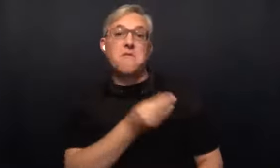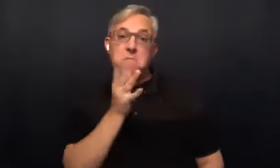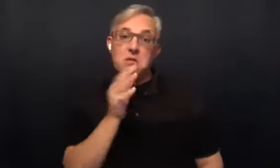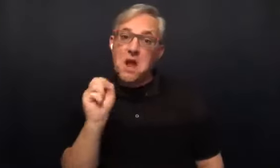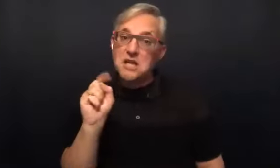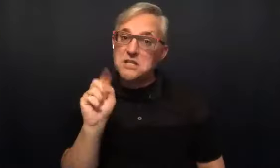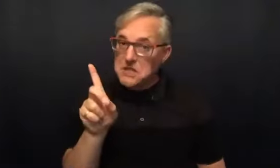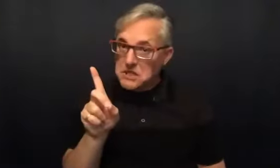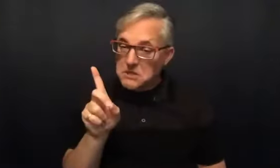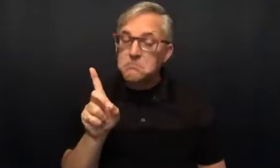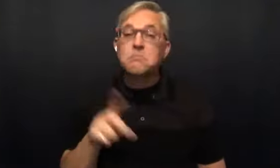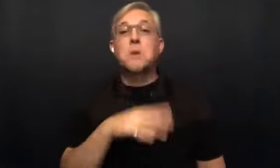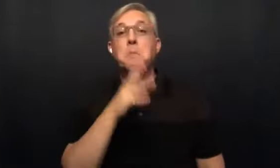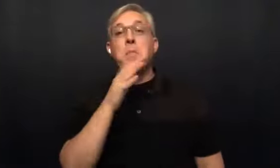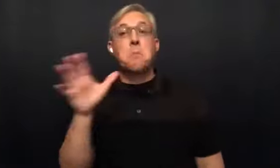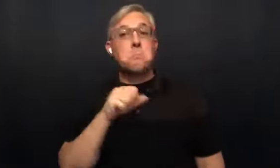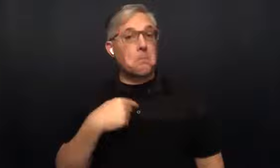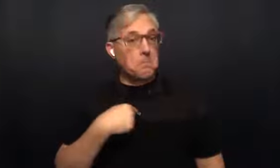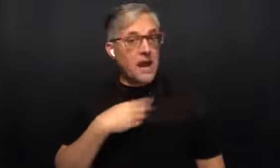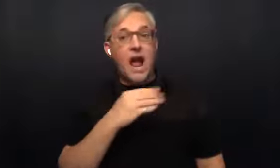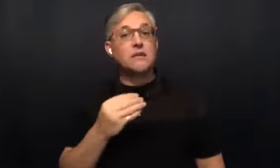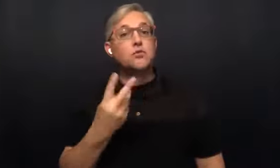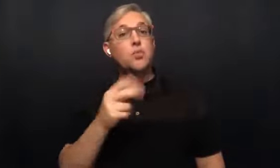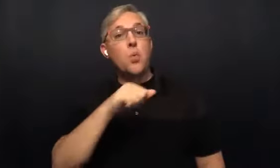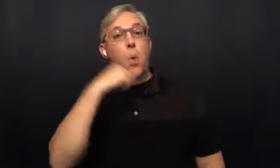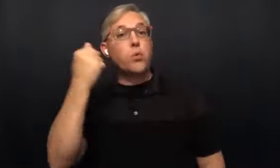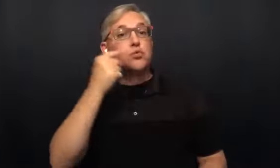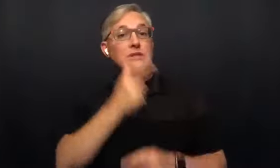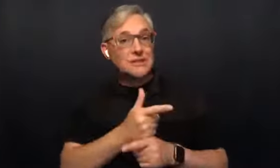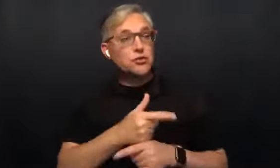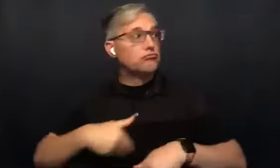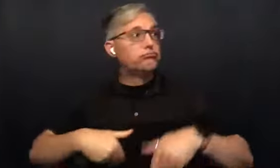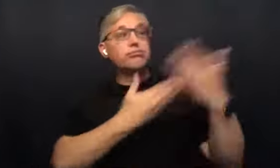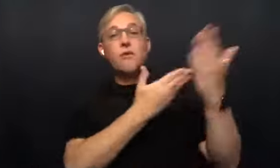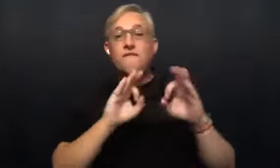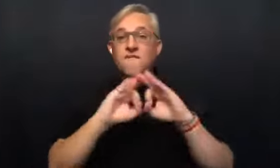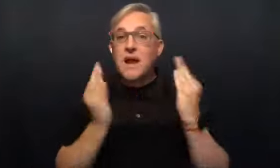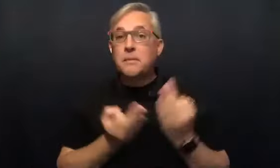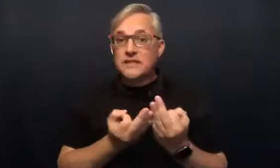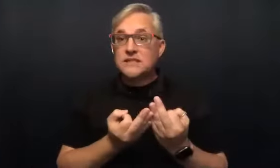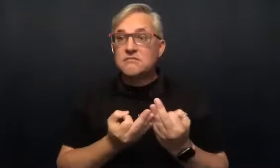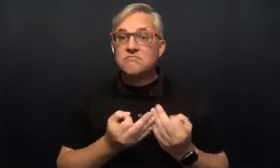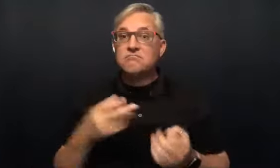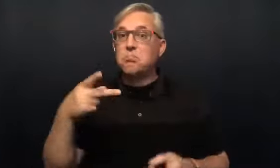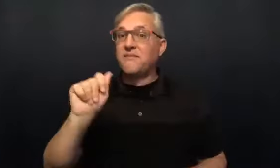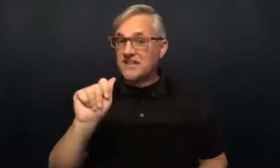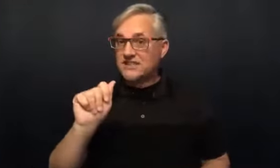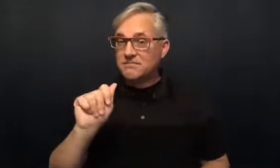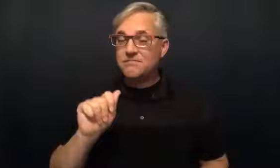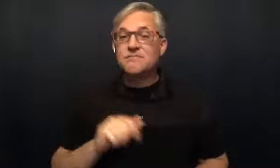two older sisters straight up to her family from a poor farm in rural Pennsylvania. She was the seventh child of